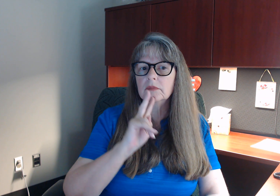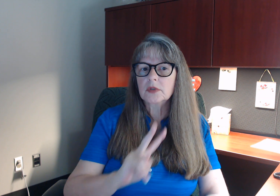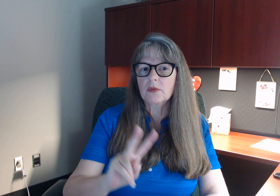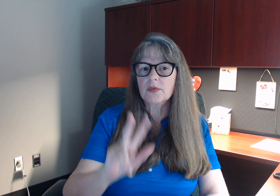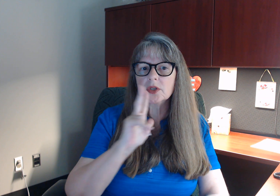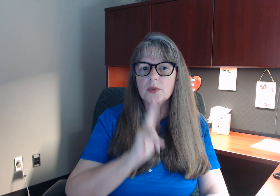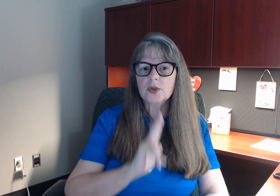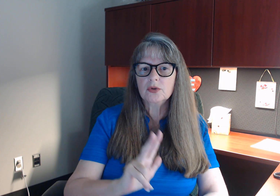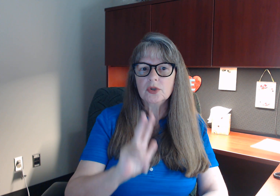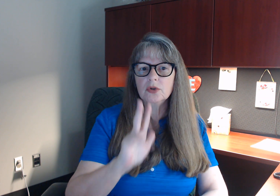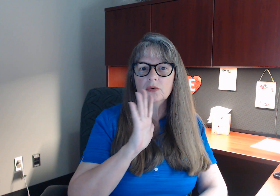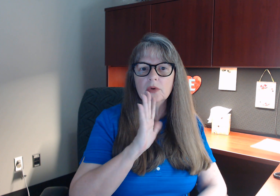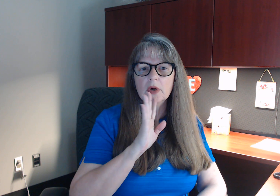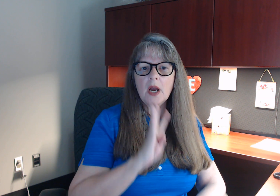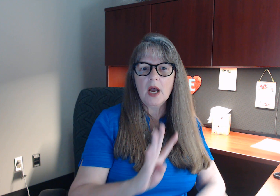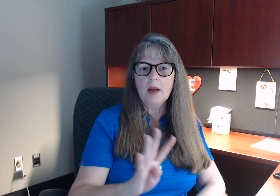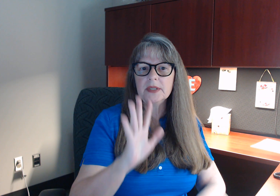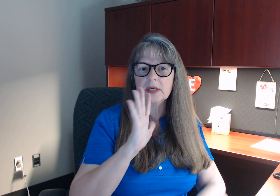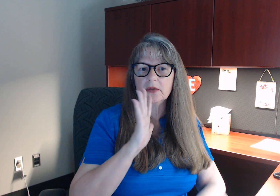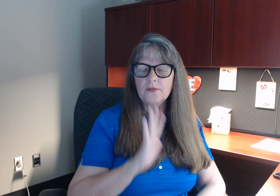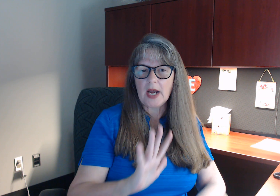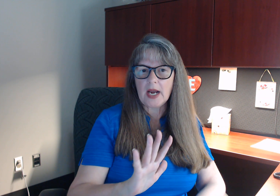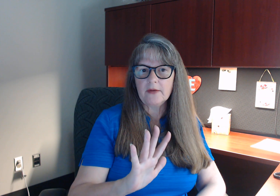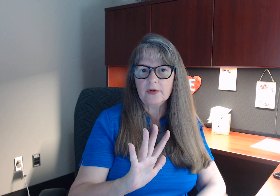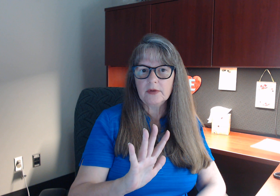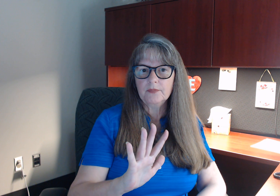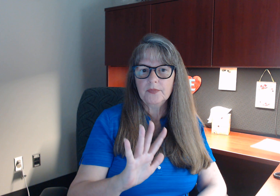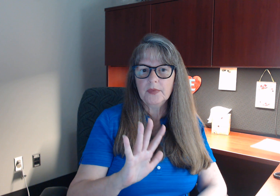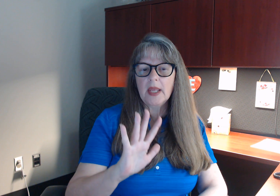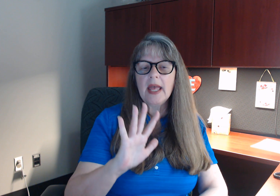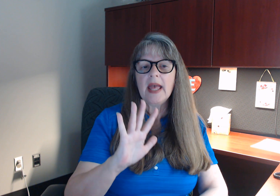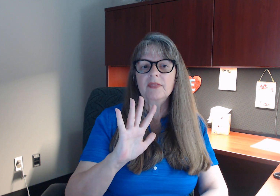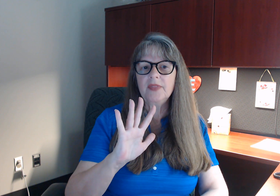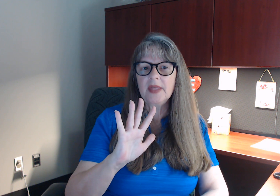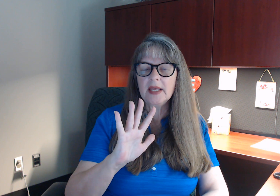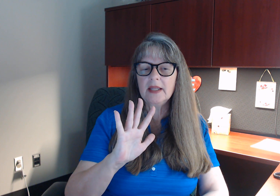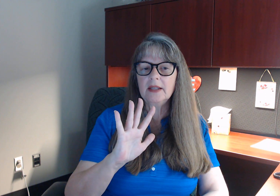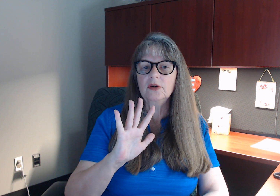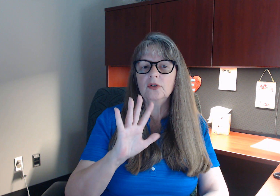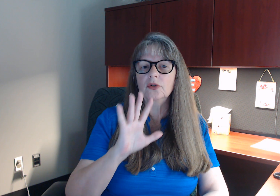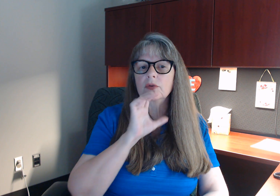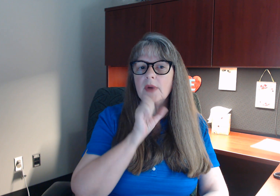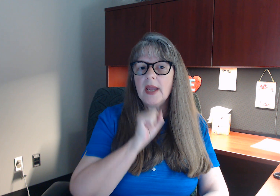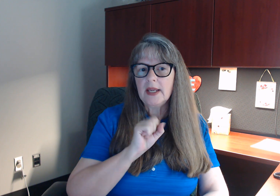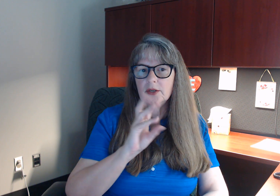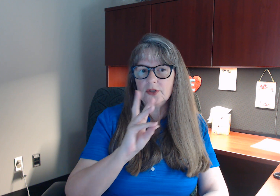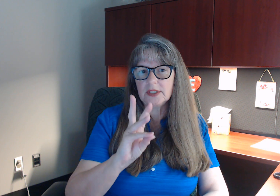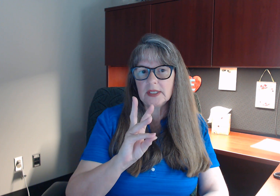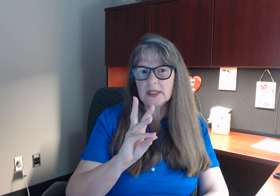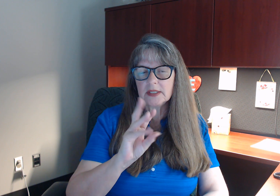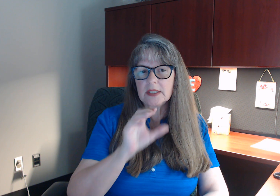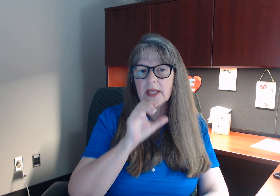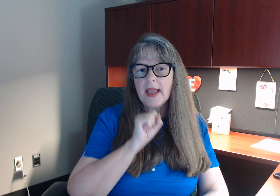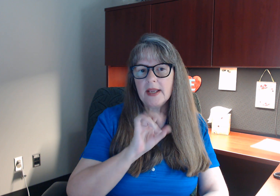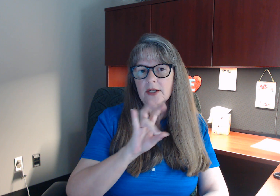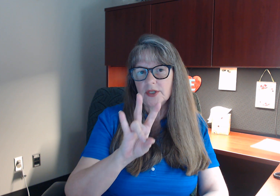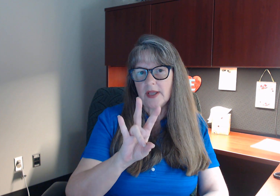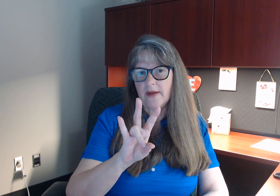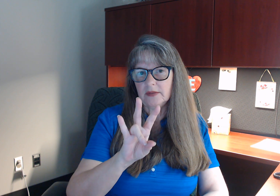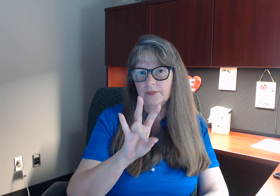So this is what you do up until 5. And then you do age 6, age 7.